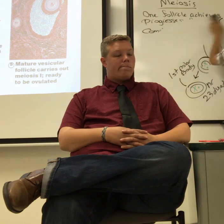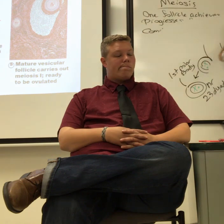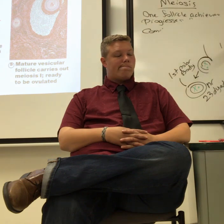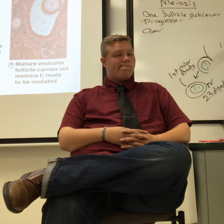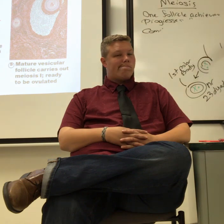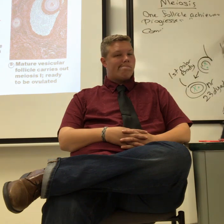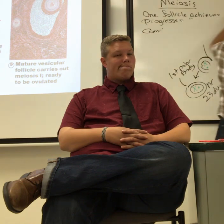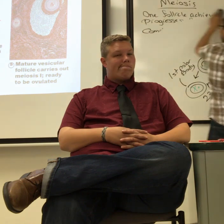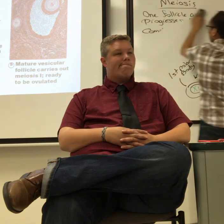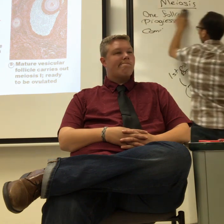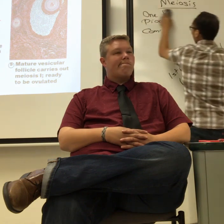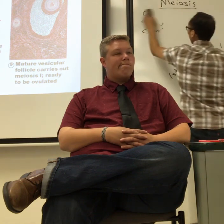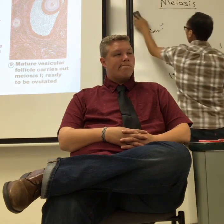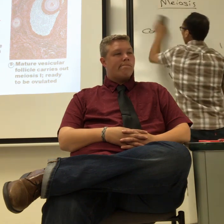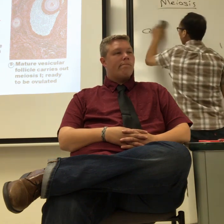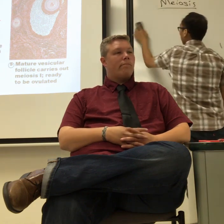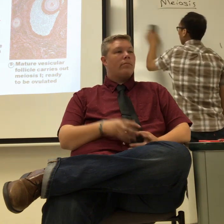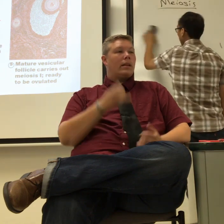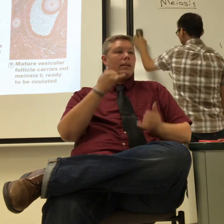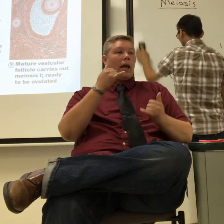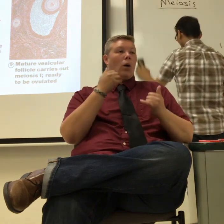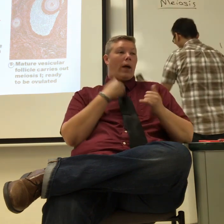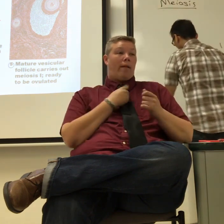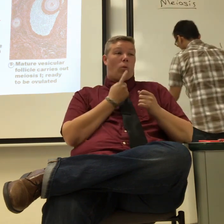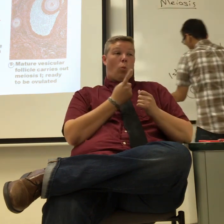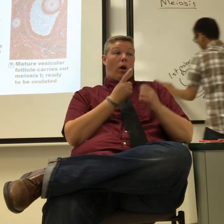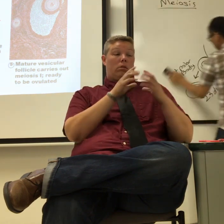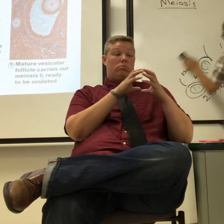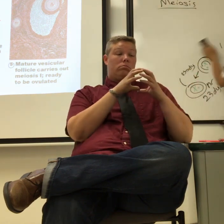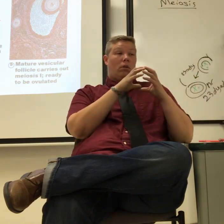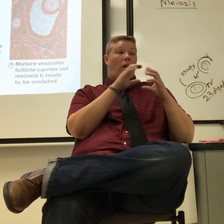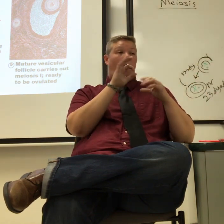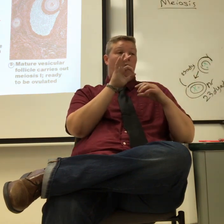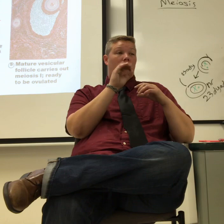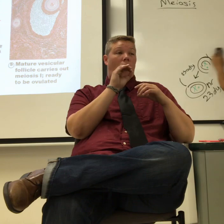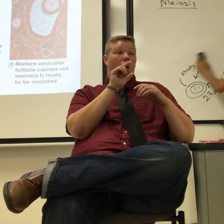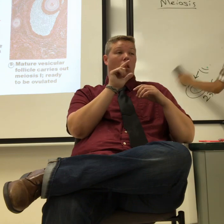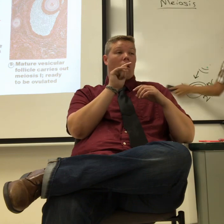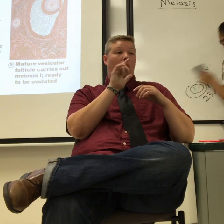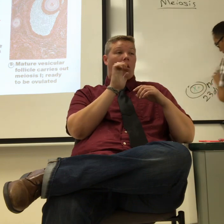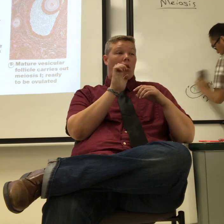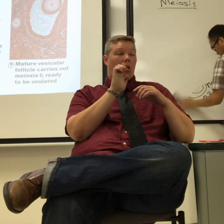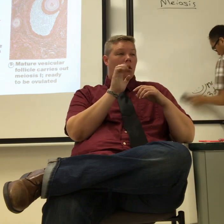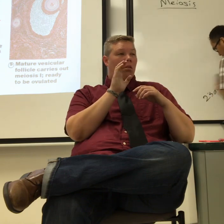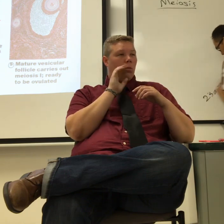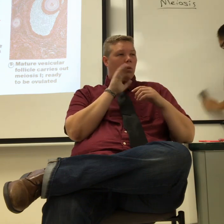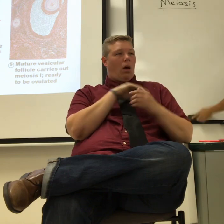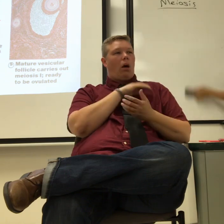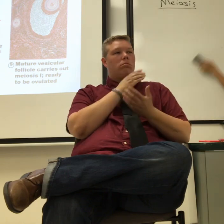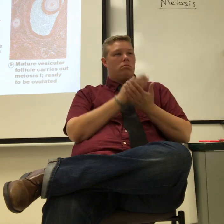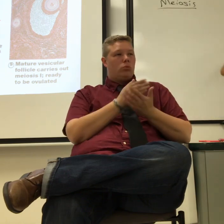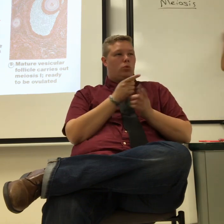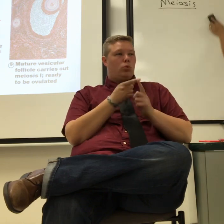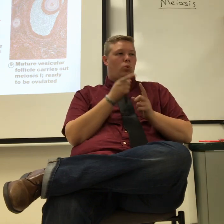But now we got our one follicle that makes it all the way to Graafian, that will ovulate.